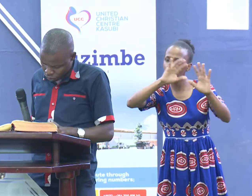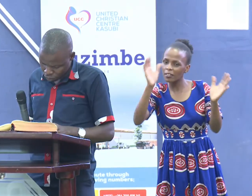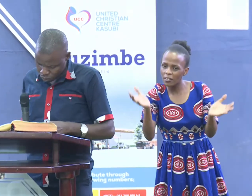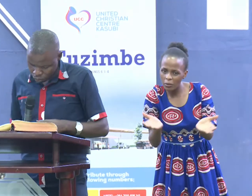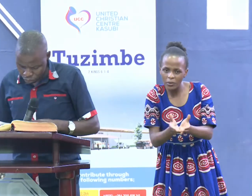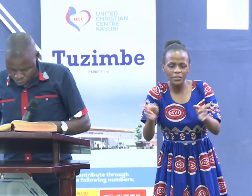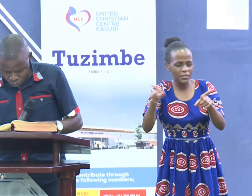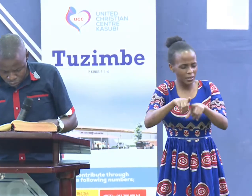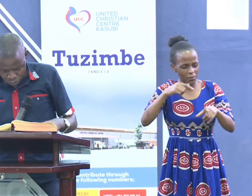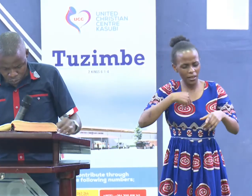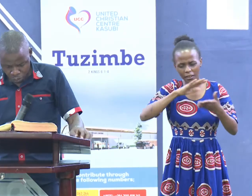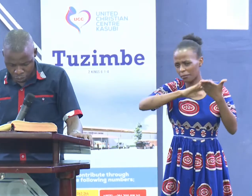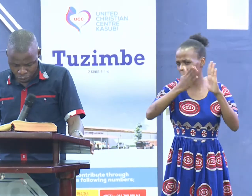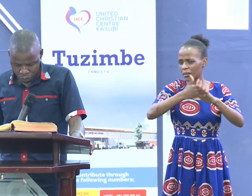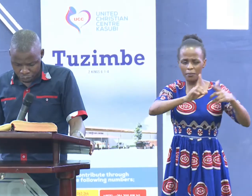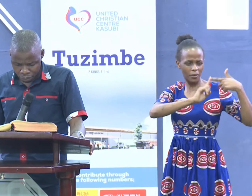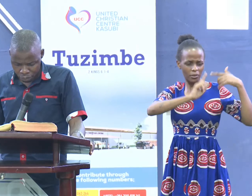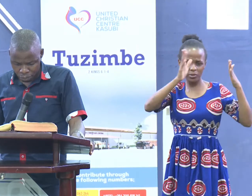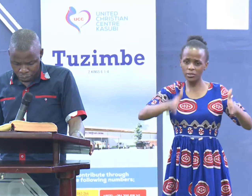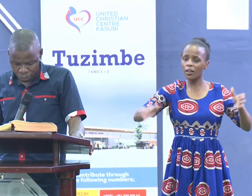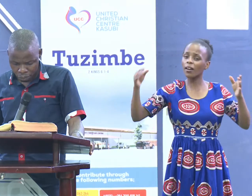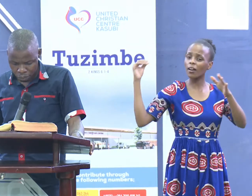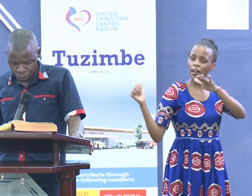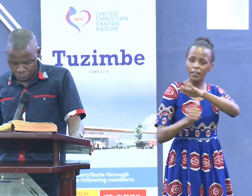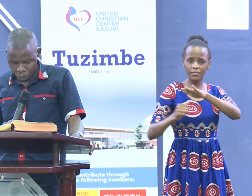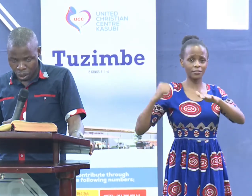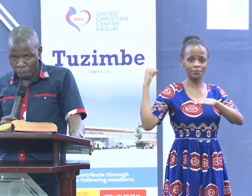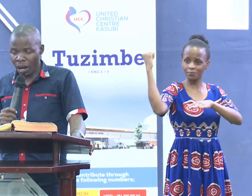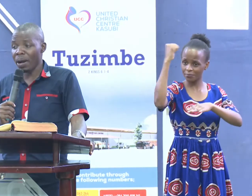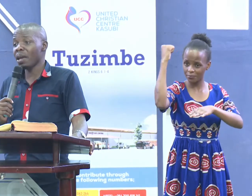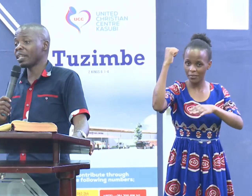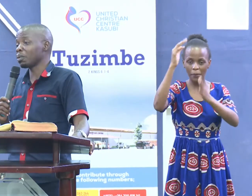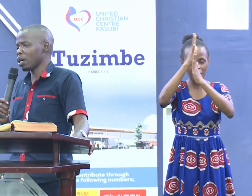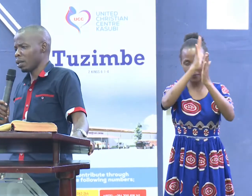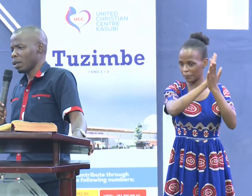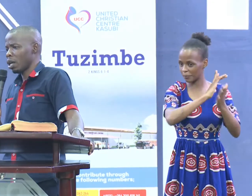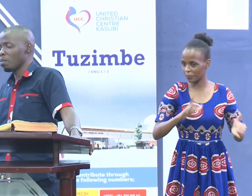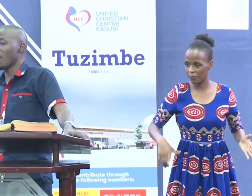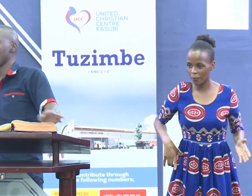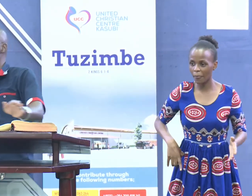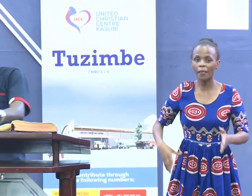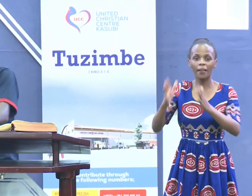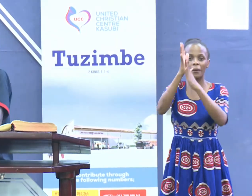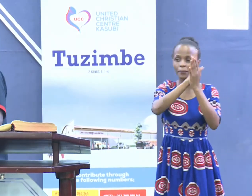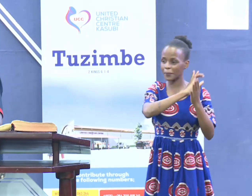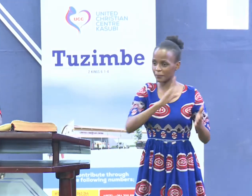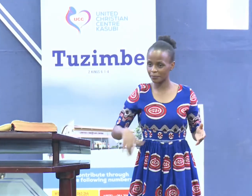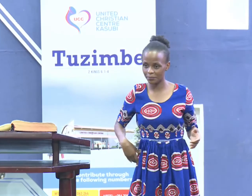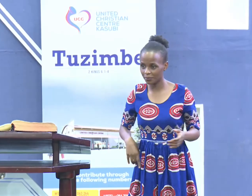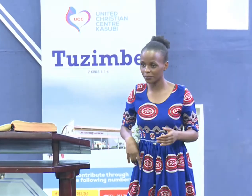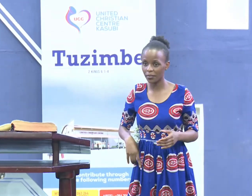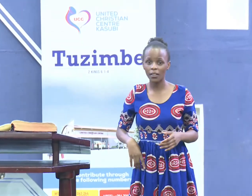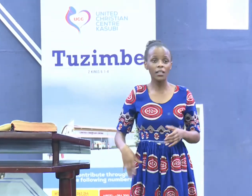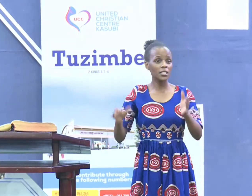which was preached to every creature under heaven, of which I, Paul, became a minister. Praise the Lord. Praise the